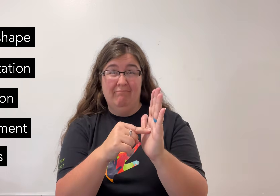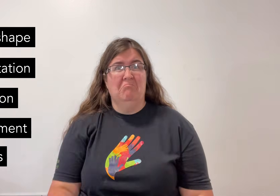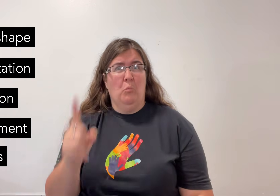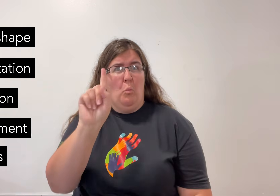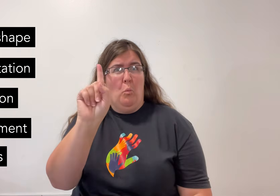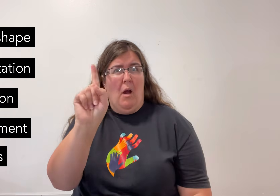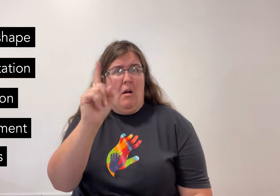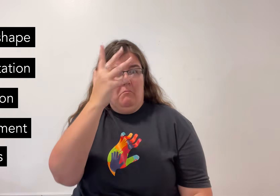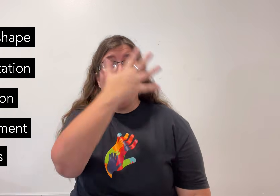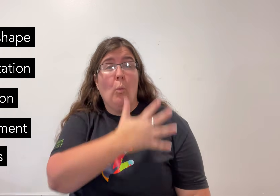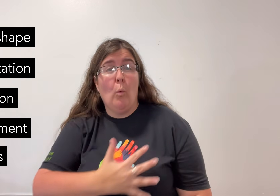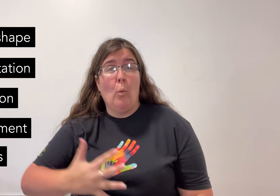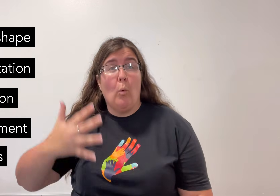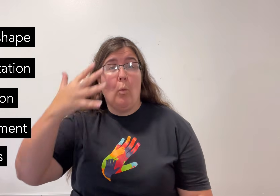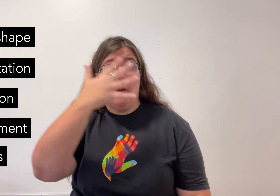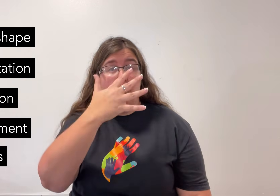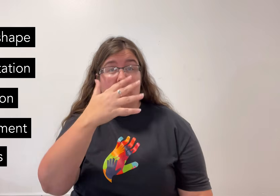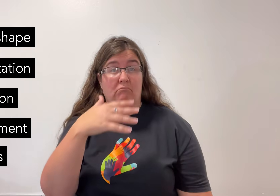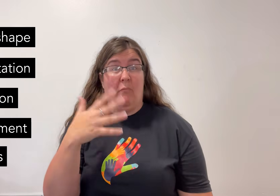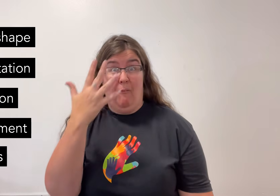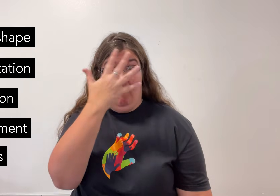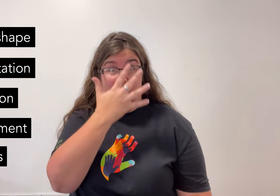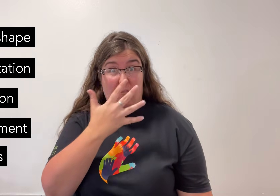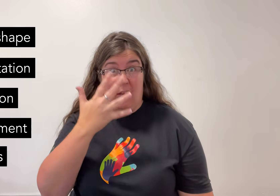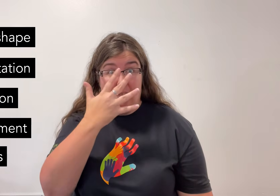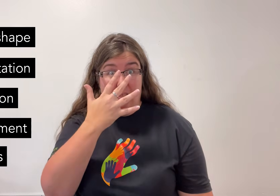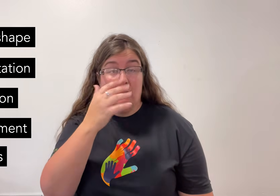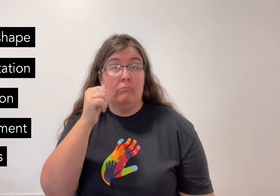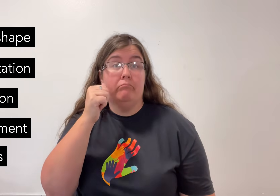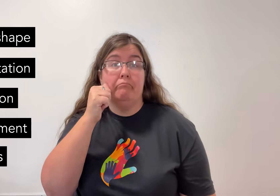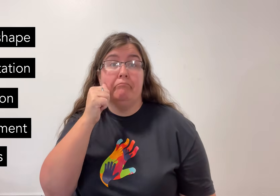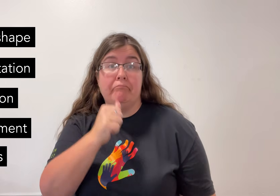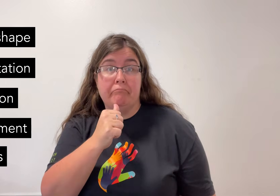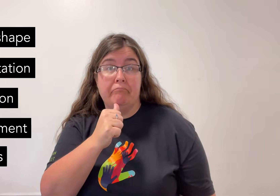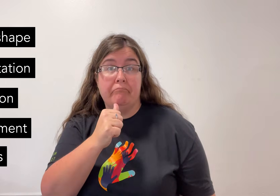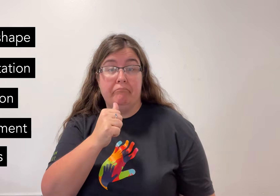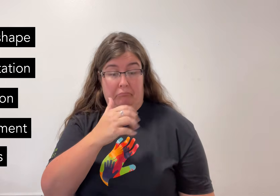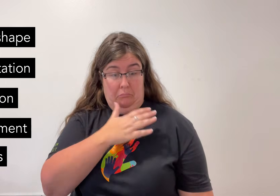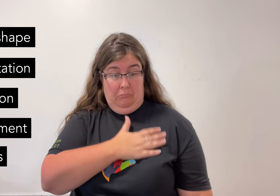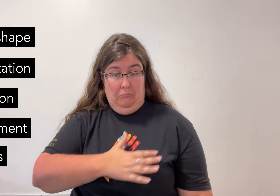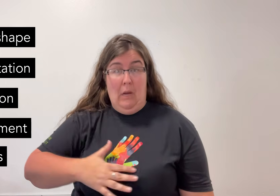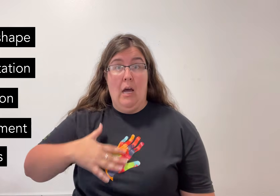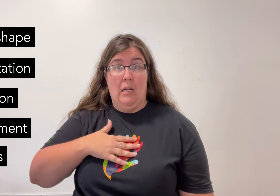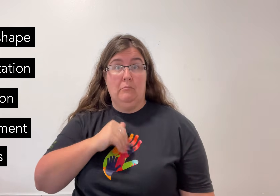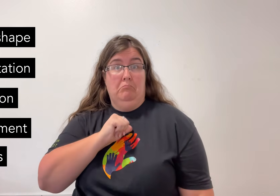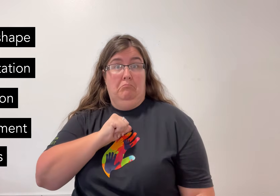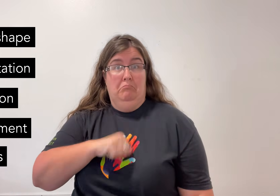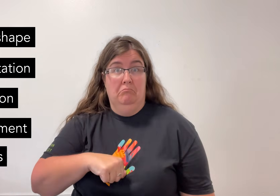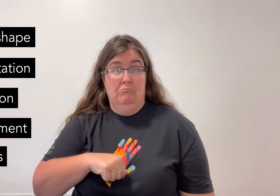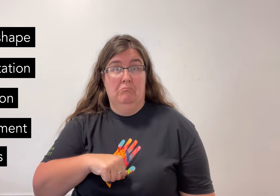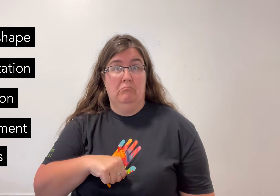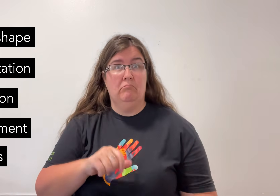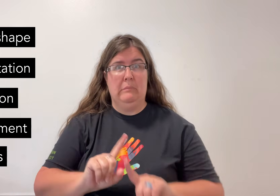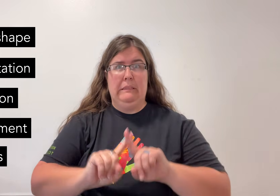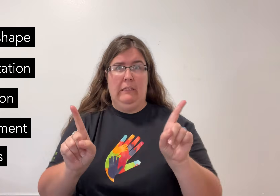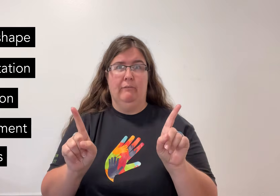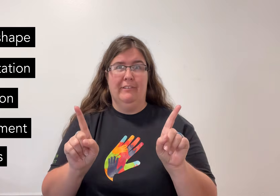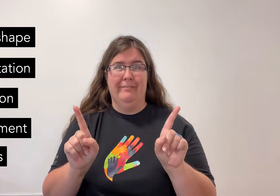facing, location, like where on the body the sign is. So this hand shape could be used on the face or it could be used on the body, but their meanings are very